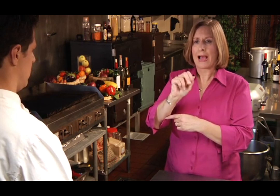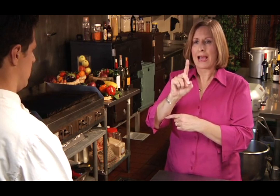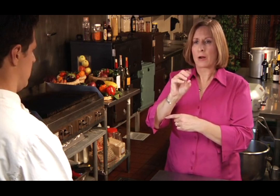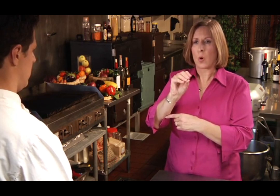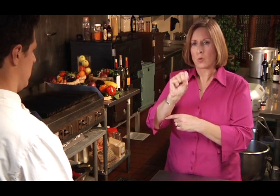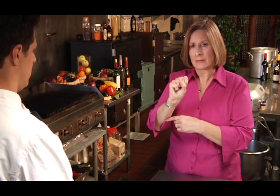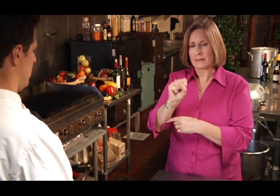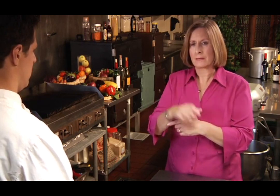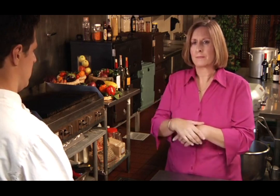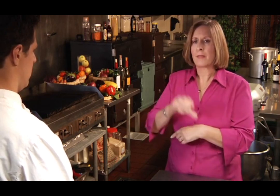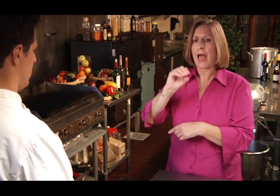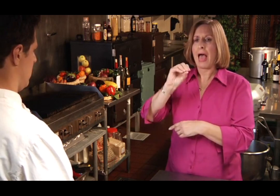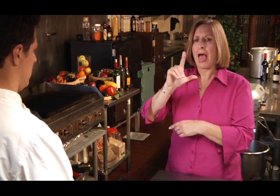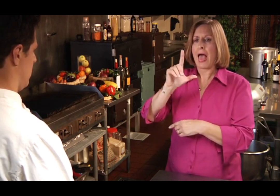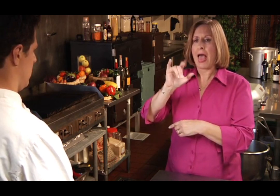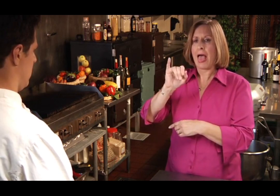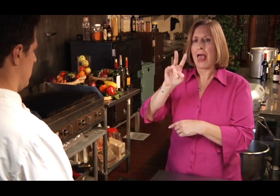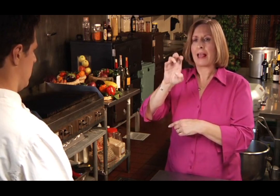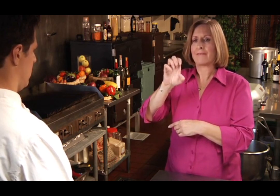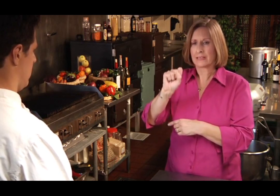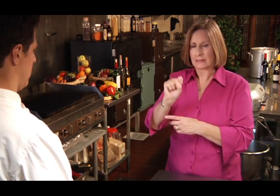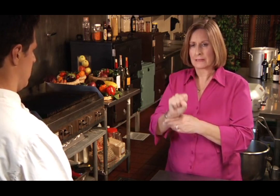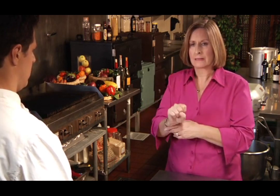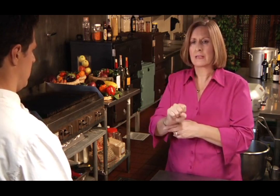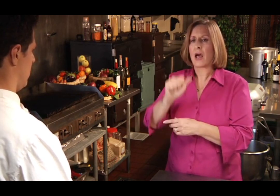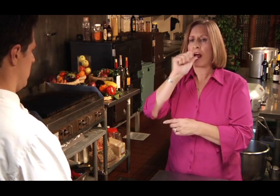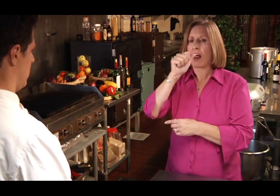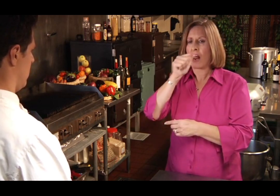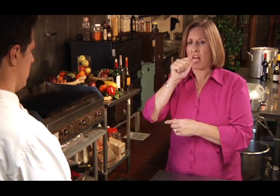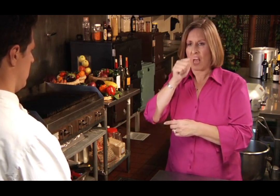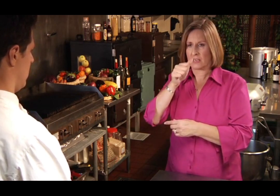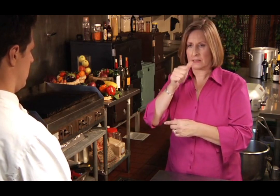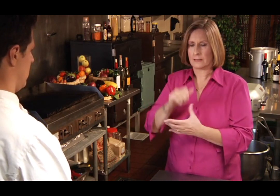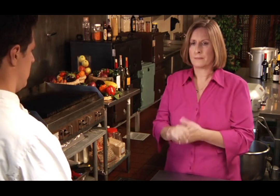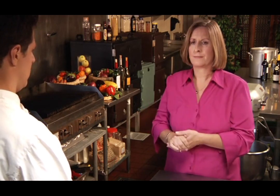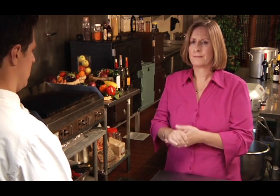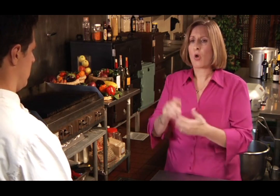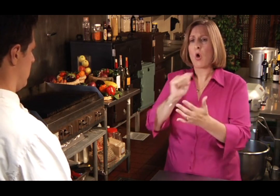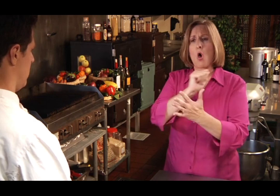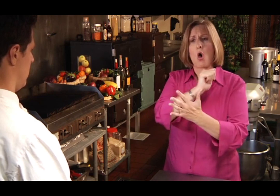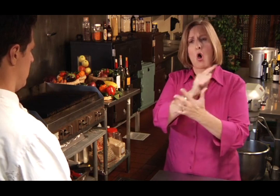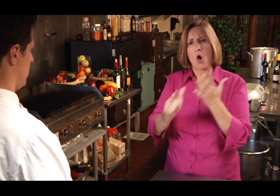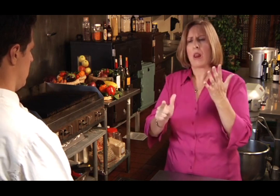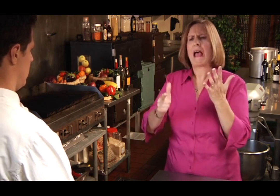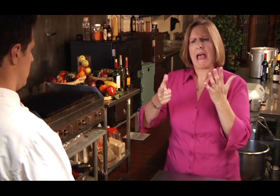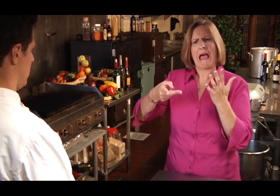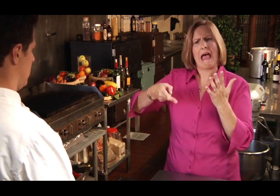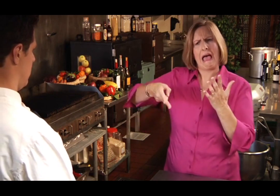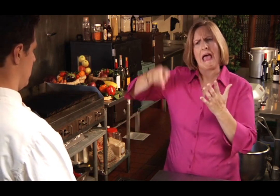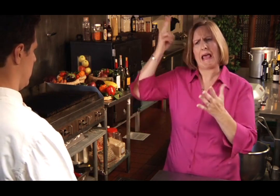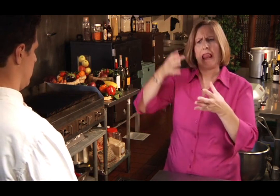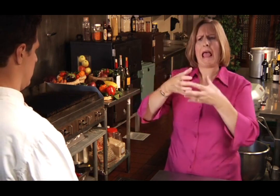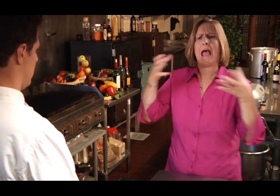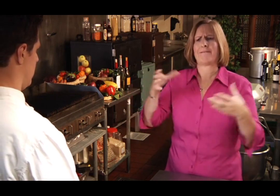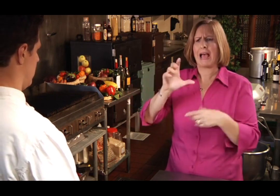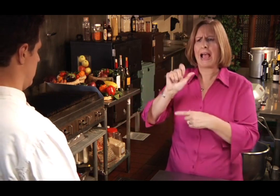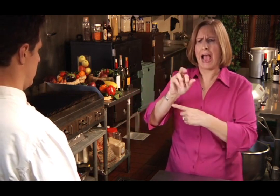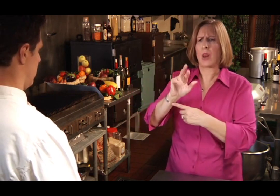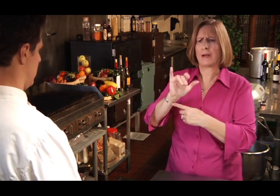avocados, olives, and nuts. All those foods are very high in